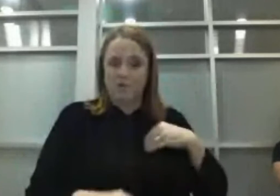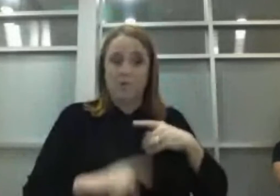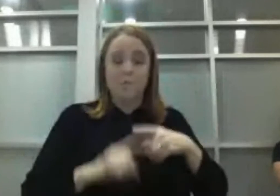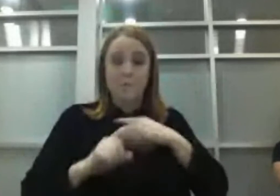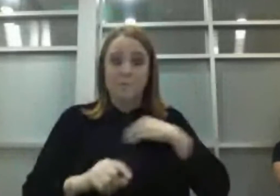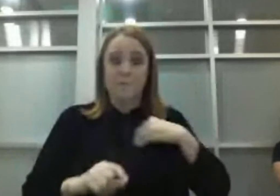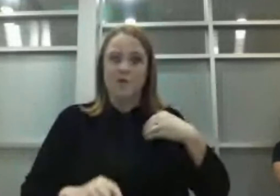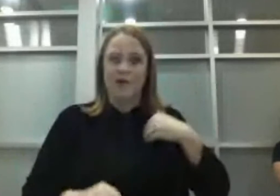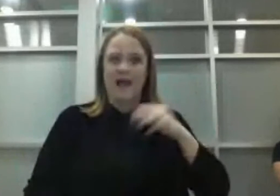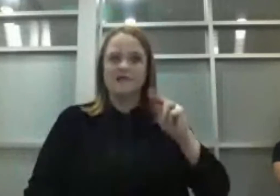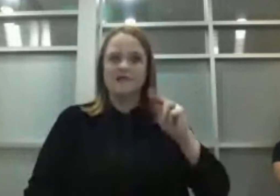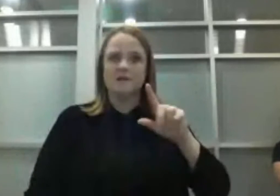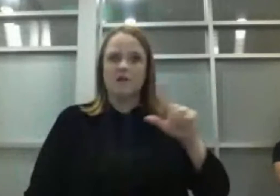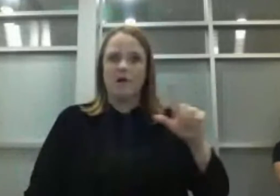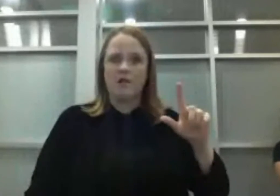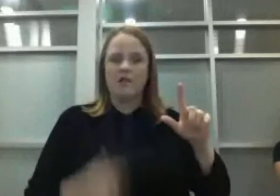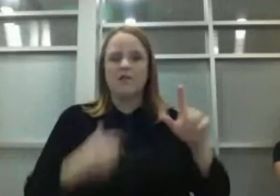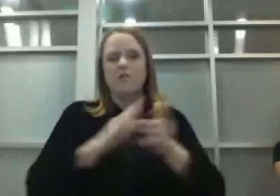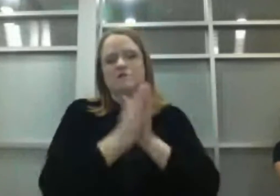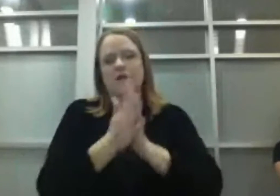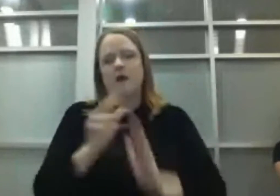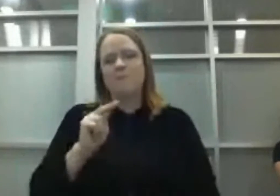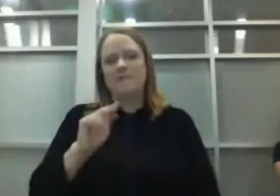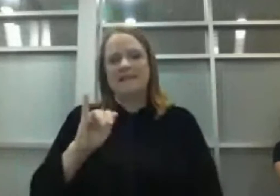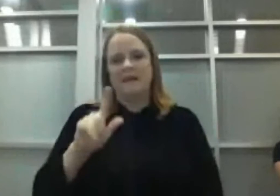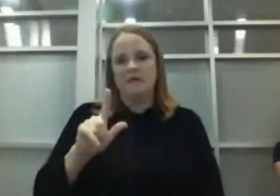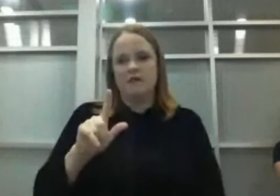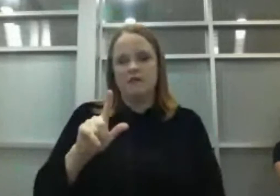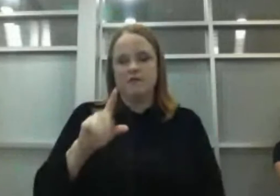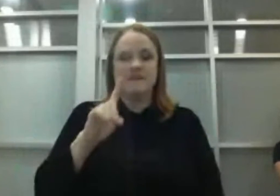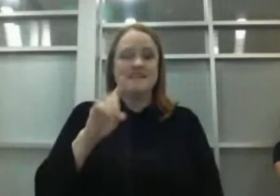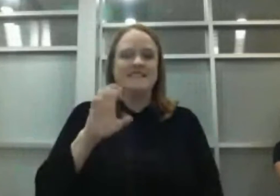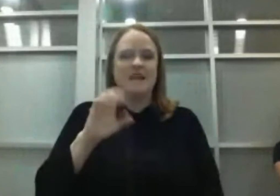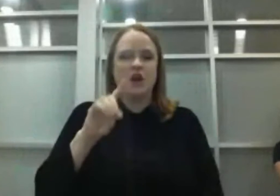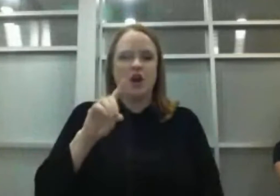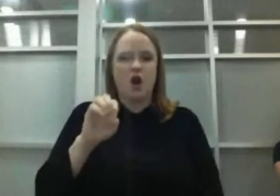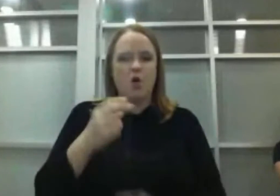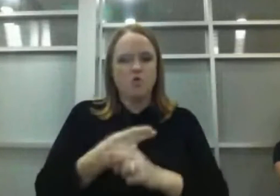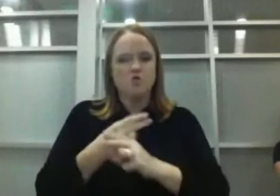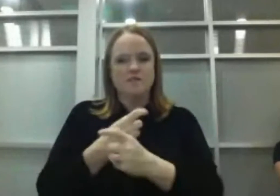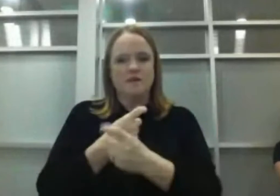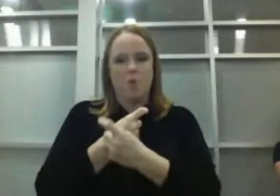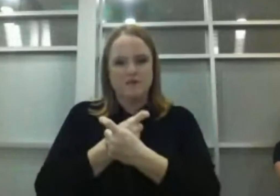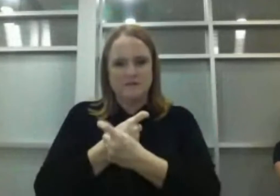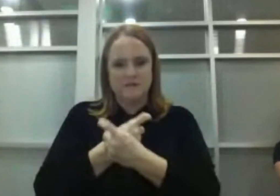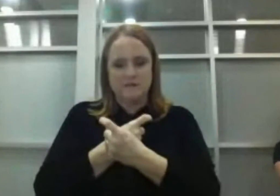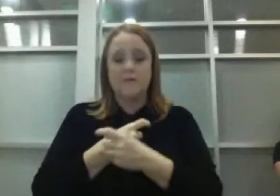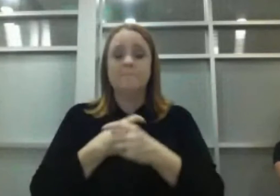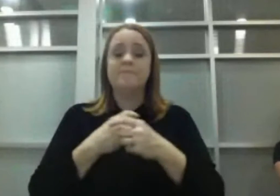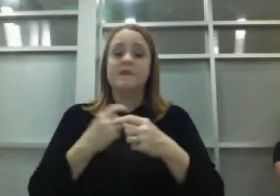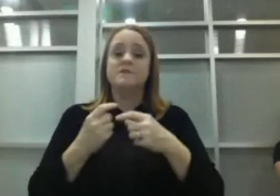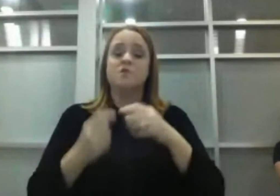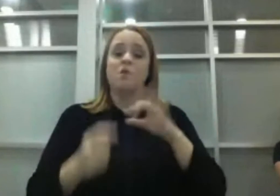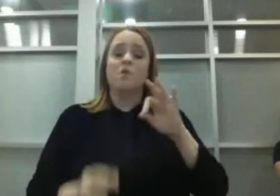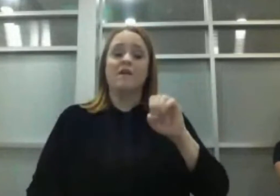we turn to nil when you decode it using Poison. So you sometimes want to tell the difference, and so fetch, instead of